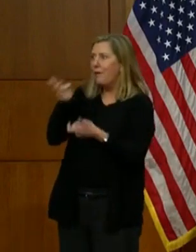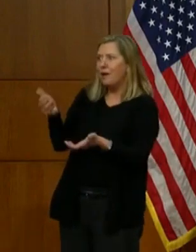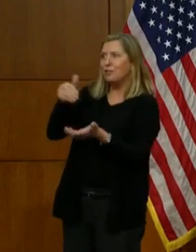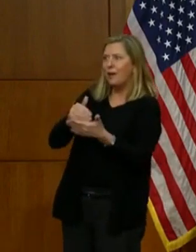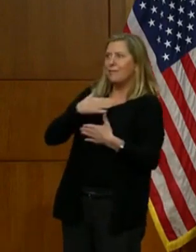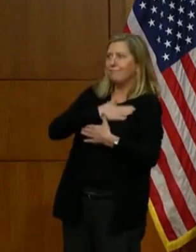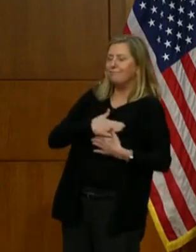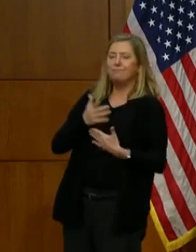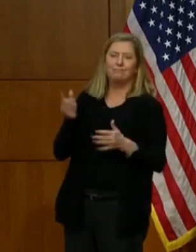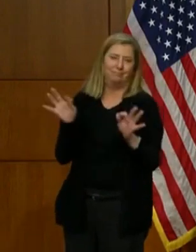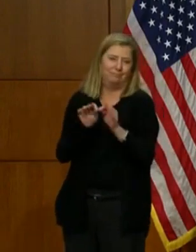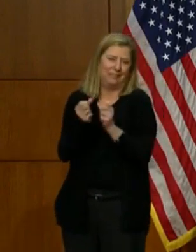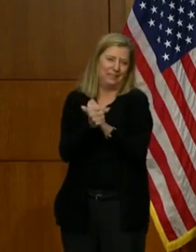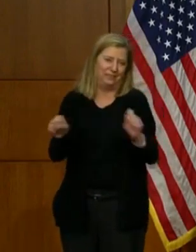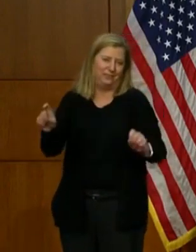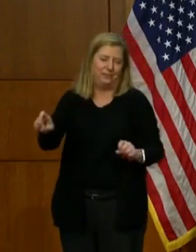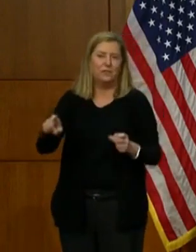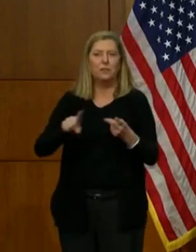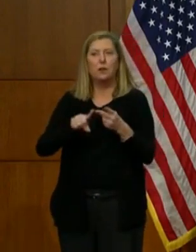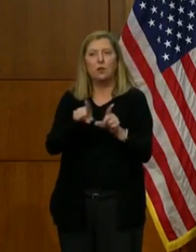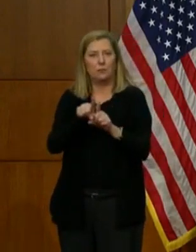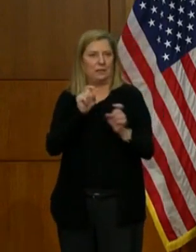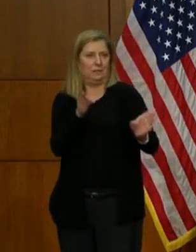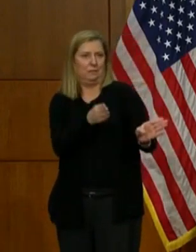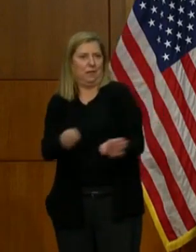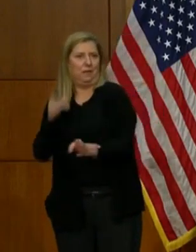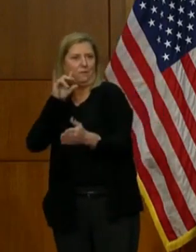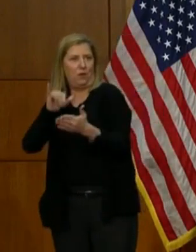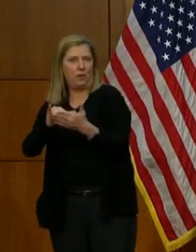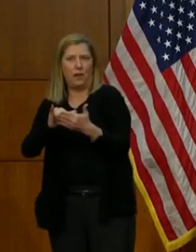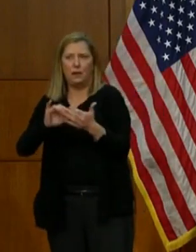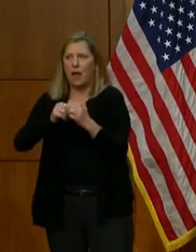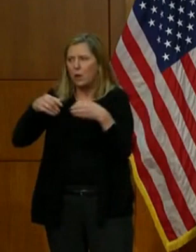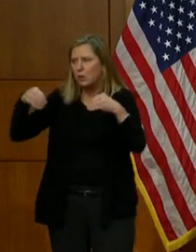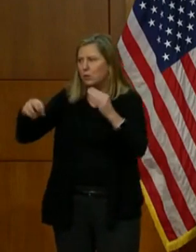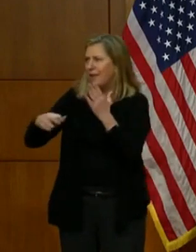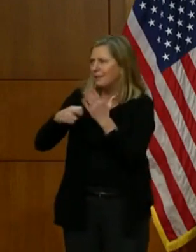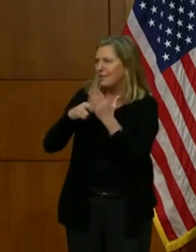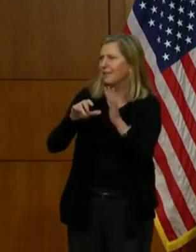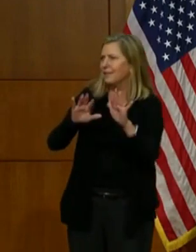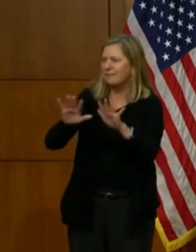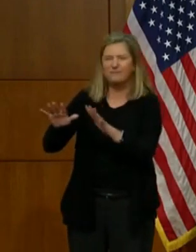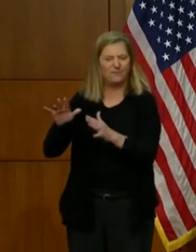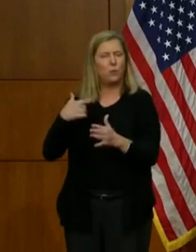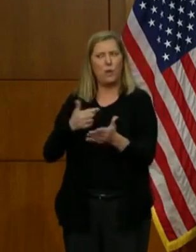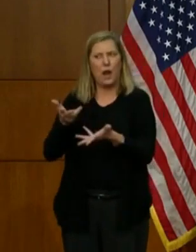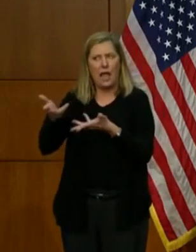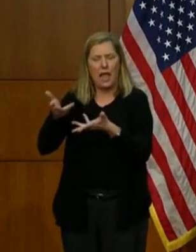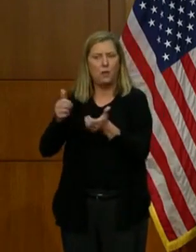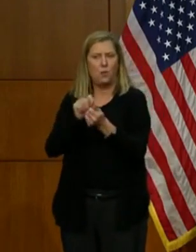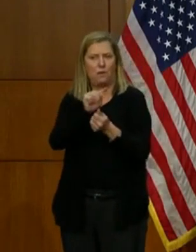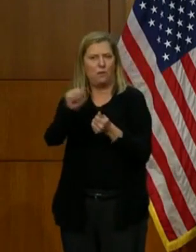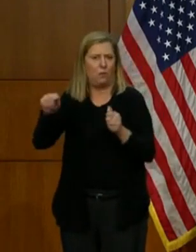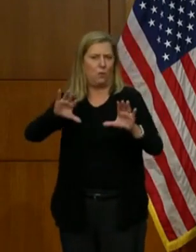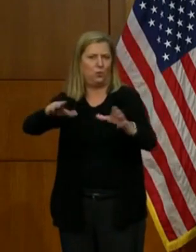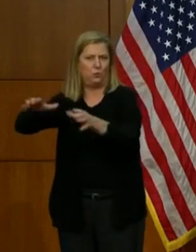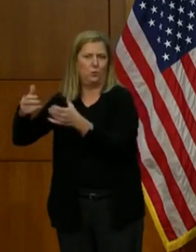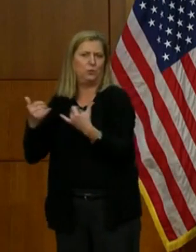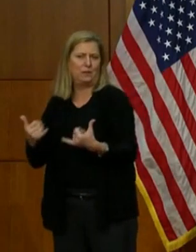do it safely, but also we need to plan as far as ticket sales and those types of things. So we're working with those individuals.